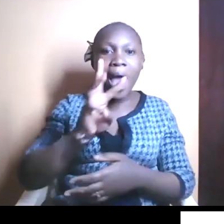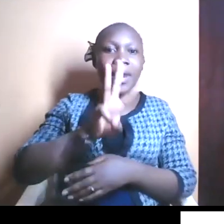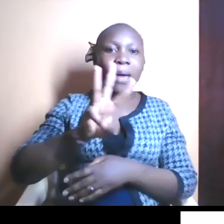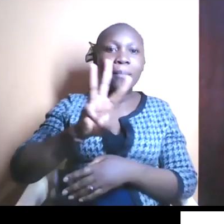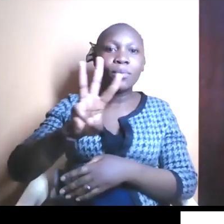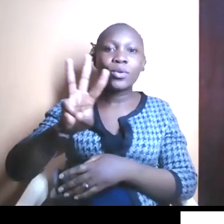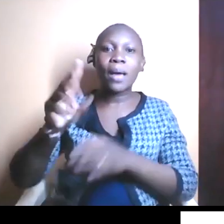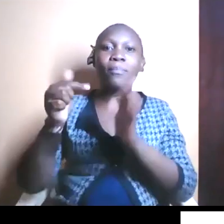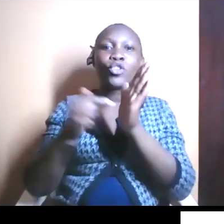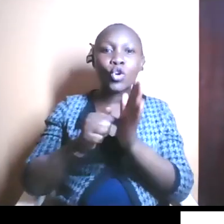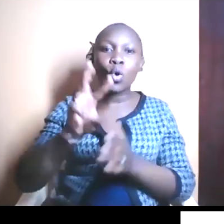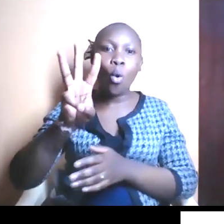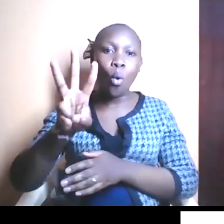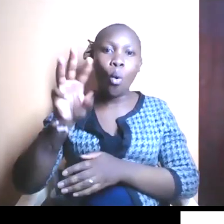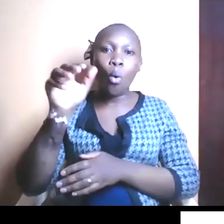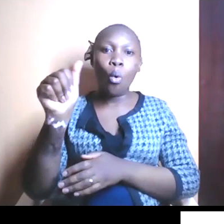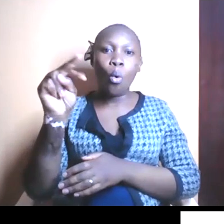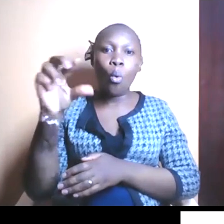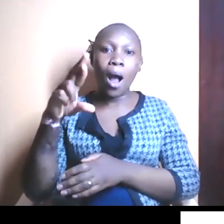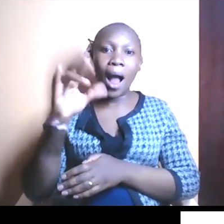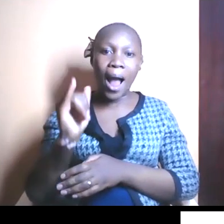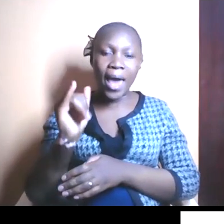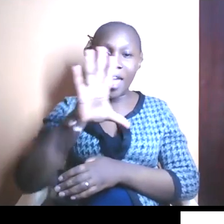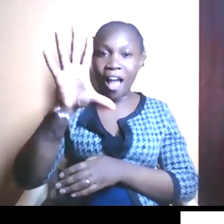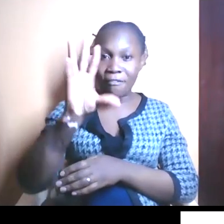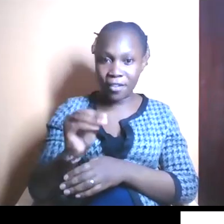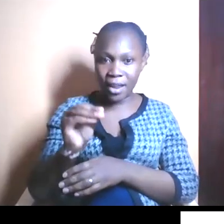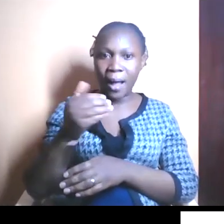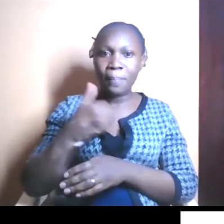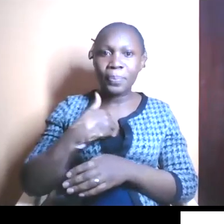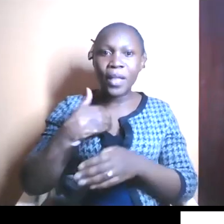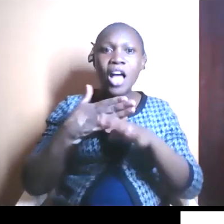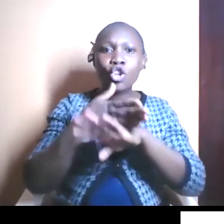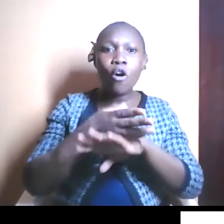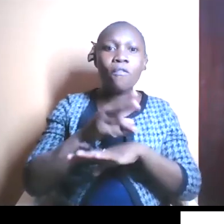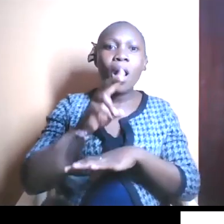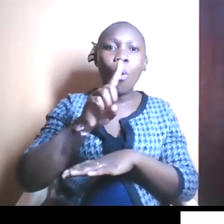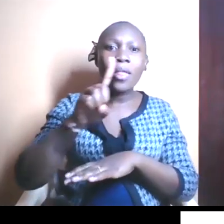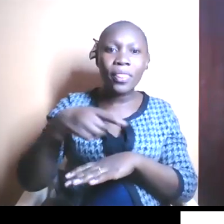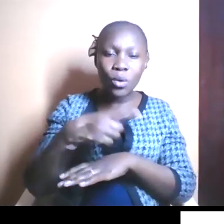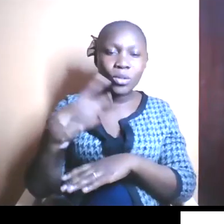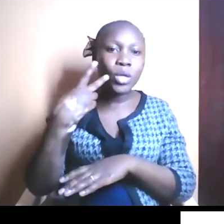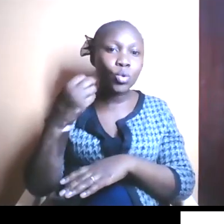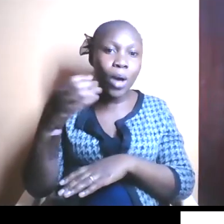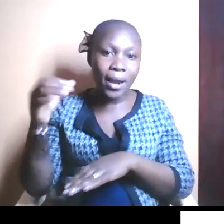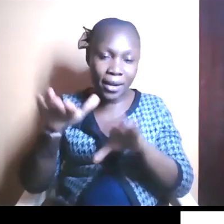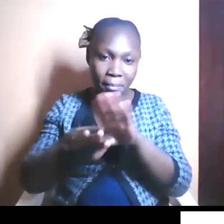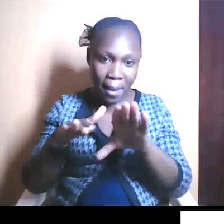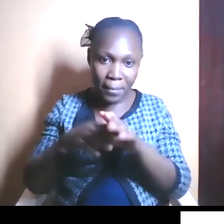www.wangare.africa. She runs a platform of over 1,200 members called MHPSS.